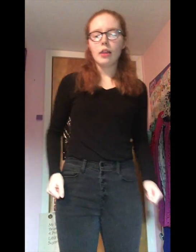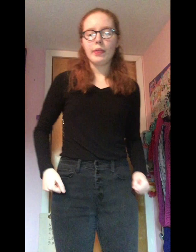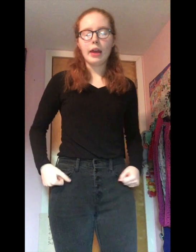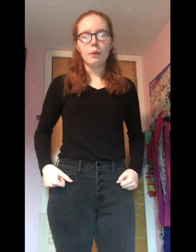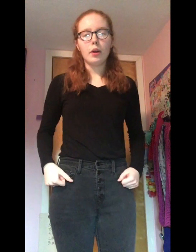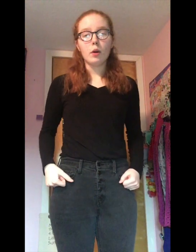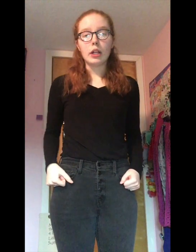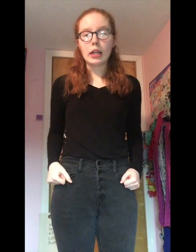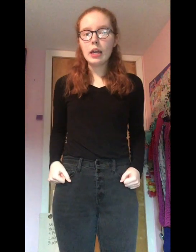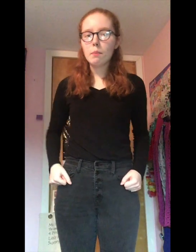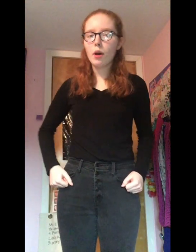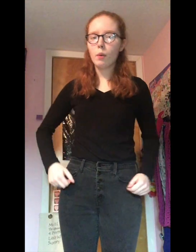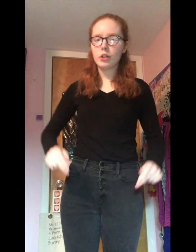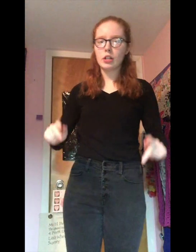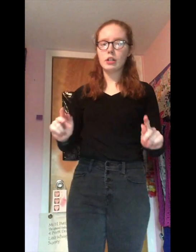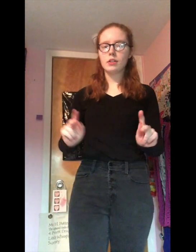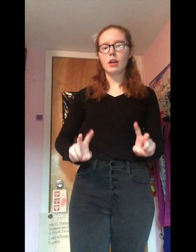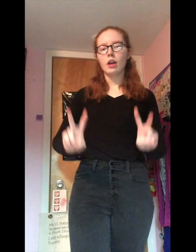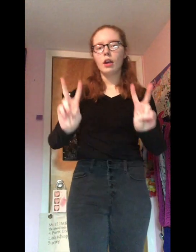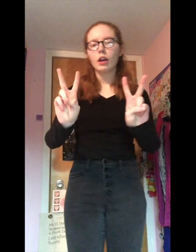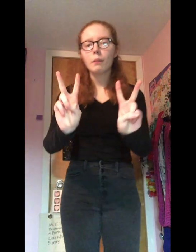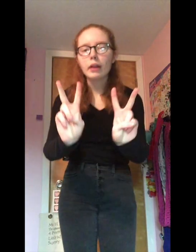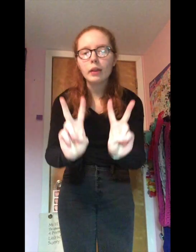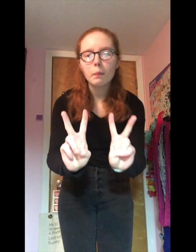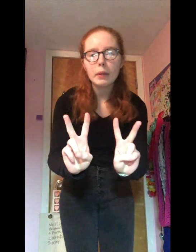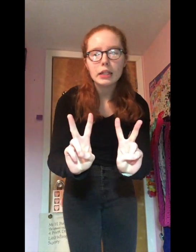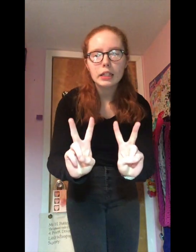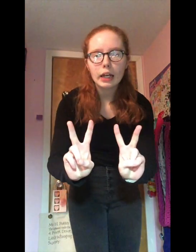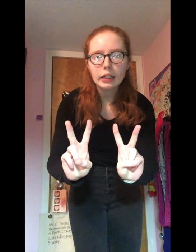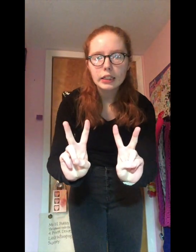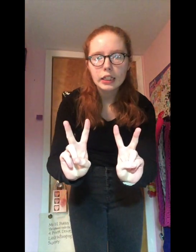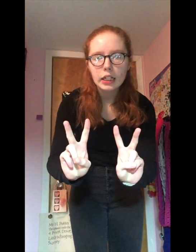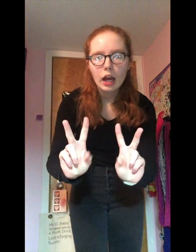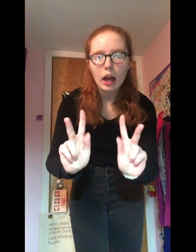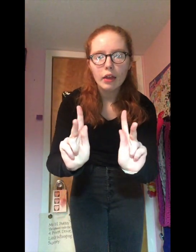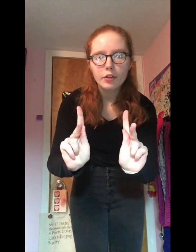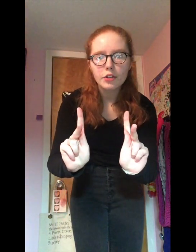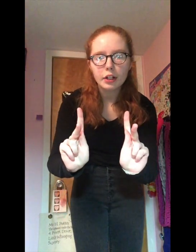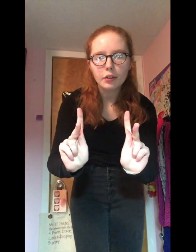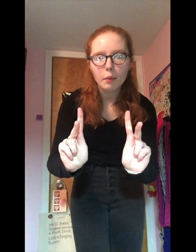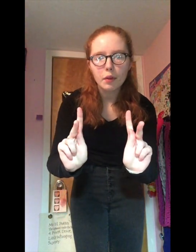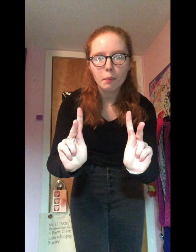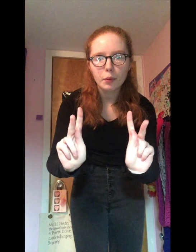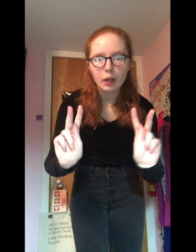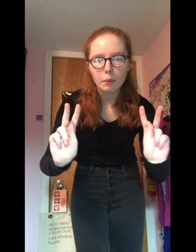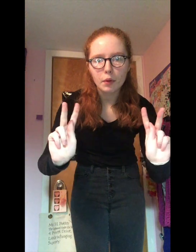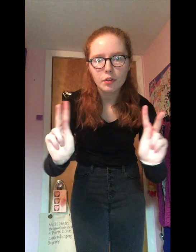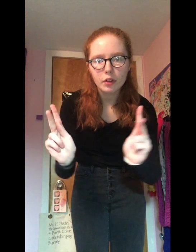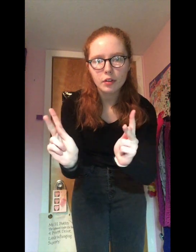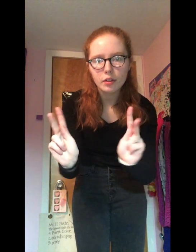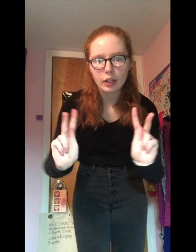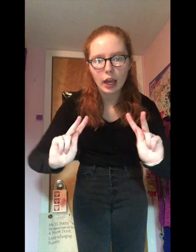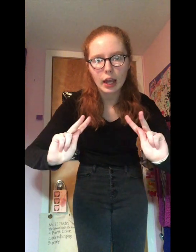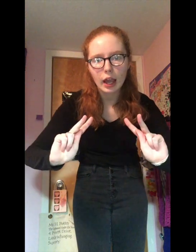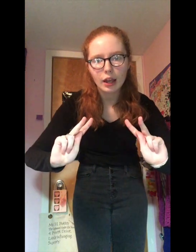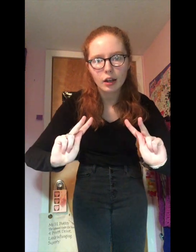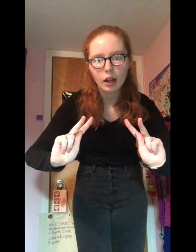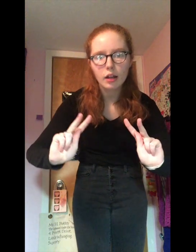And then we go into keep, which is going to make little peace signs and then stick your thumbs up between them. So this is a K hand in